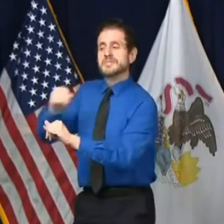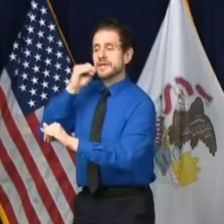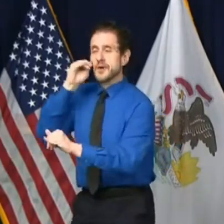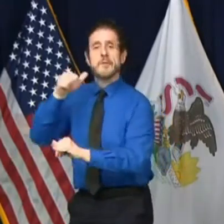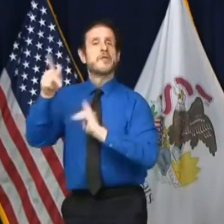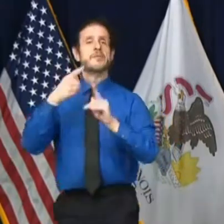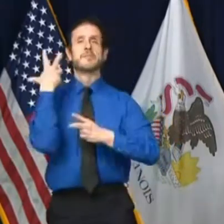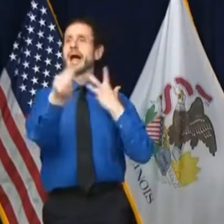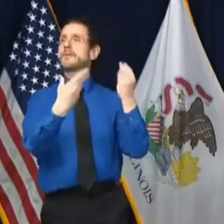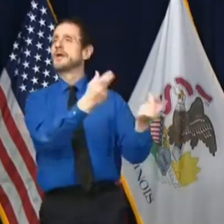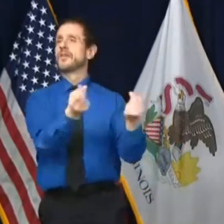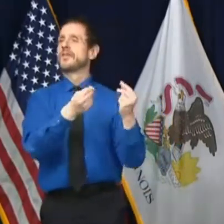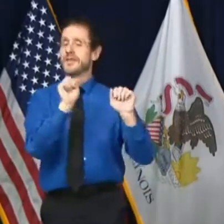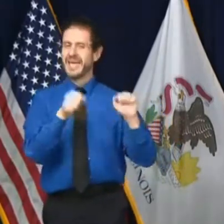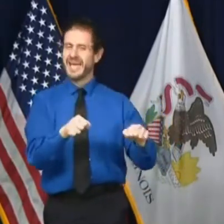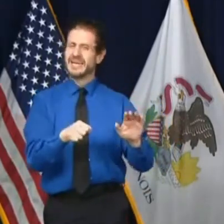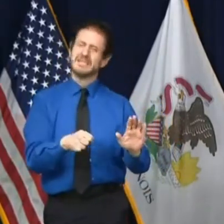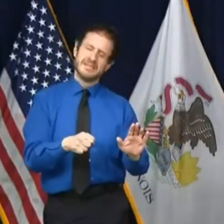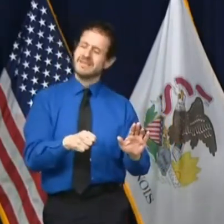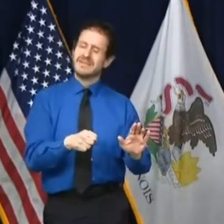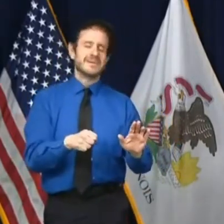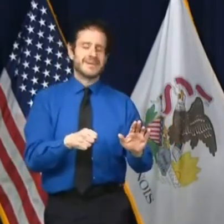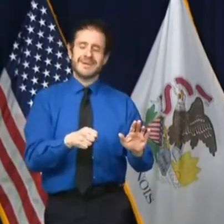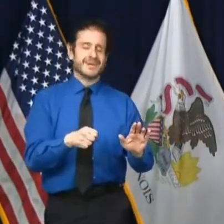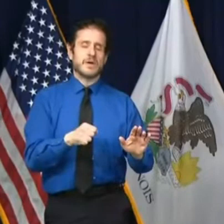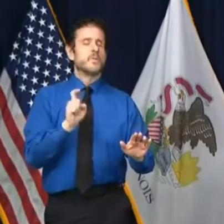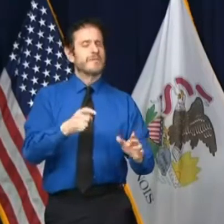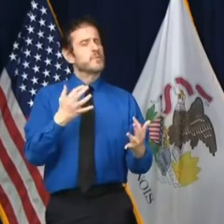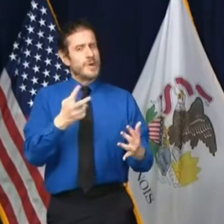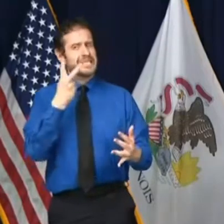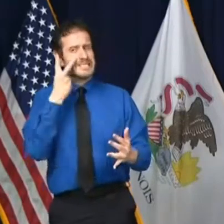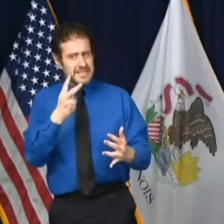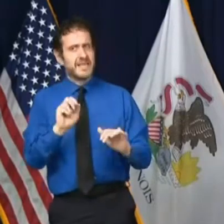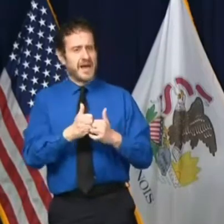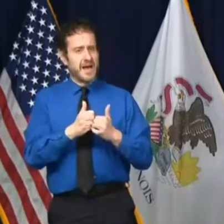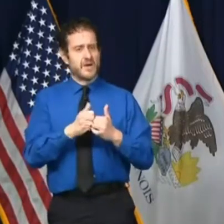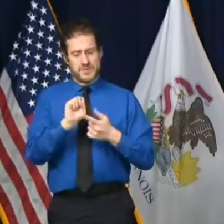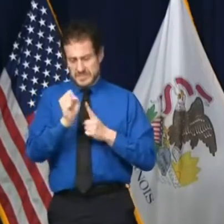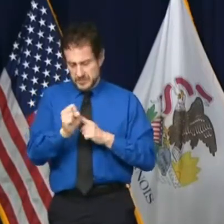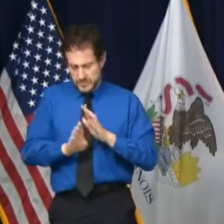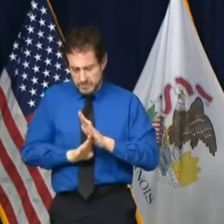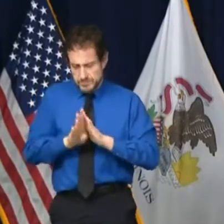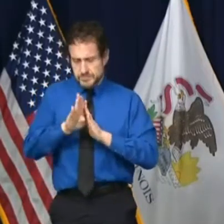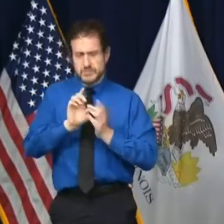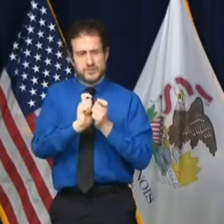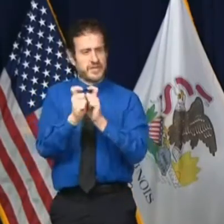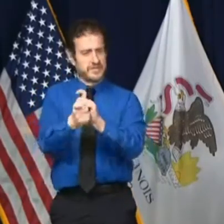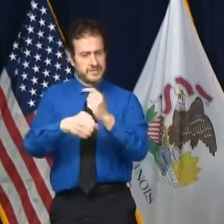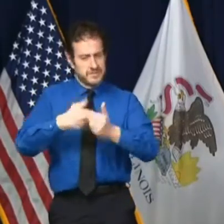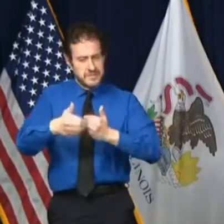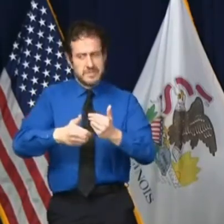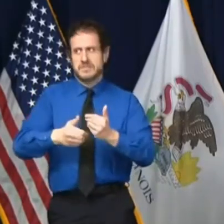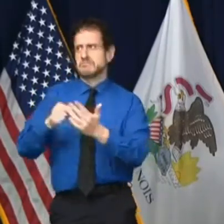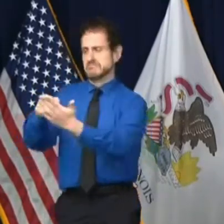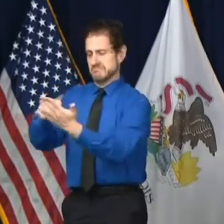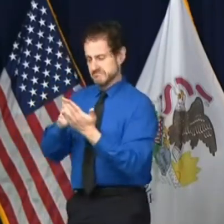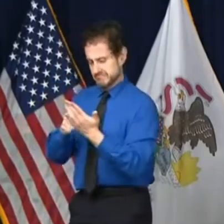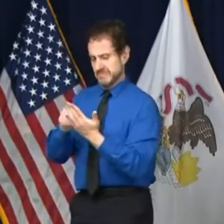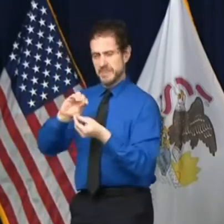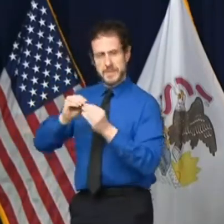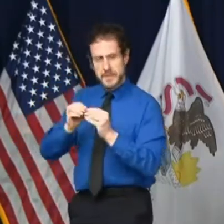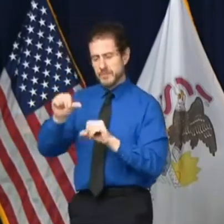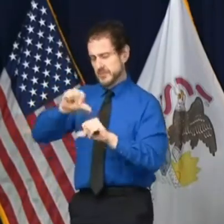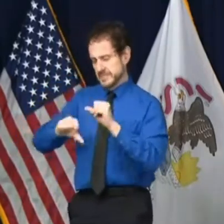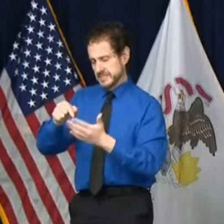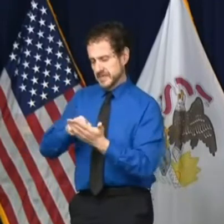that's everything is evolving. That's what I would say. And obviously, at some point, we're not going to have the same